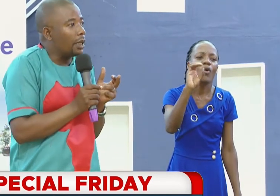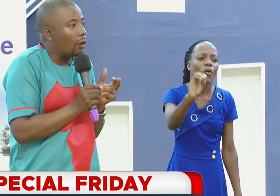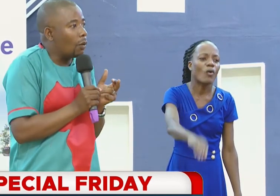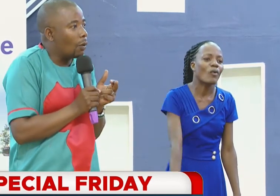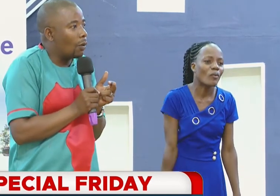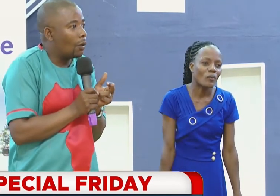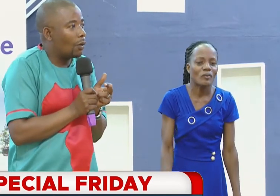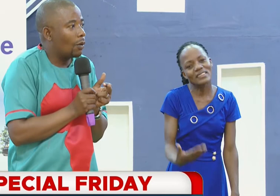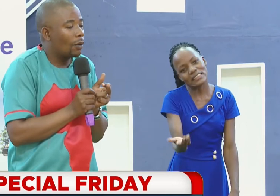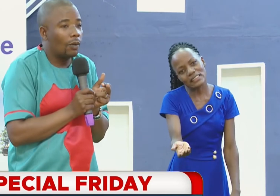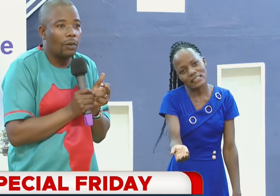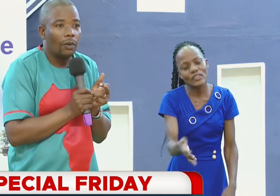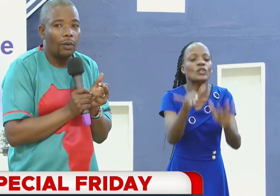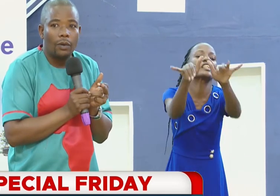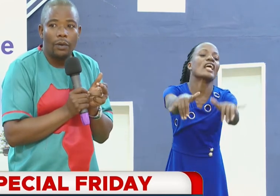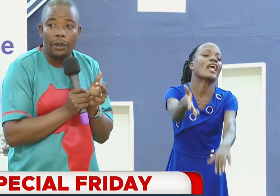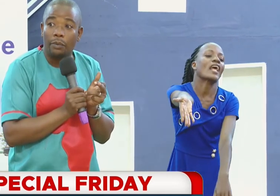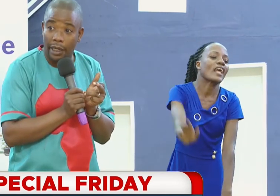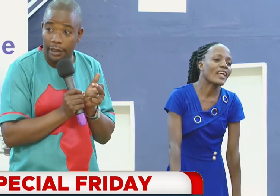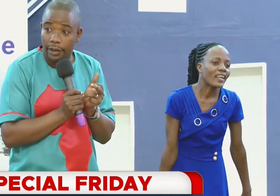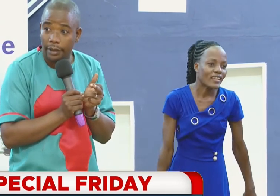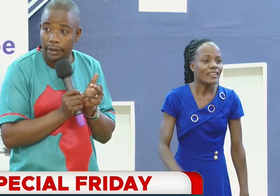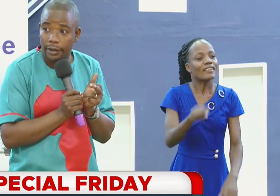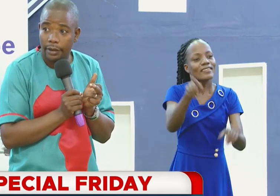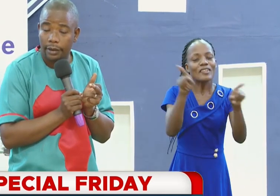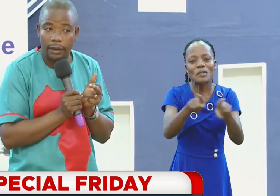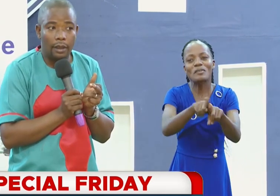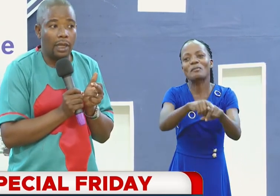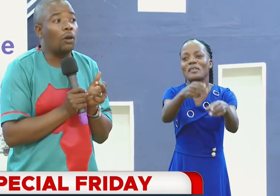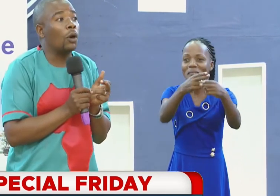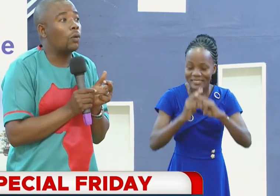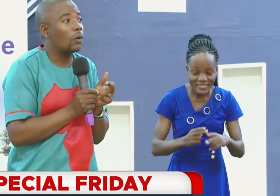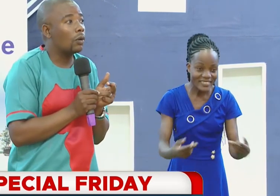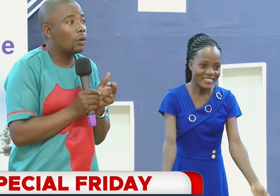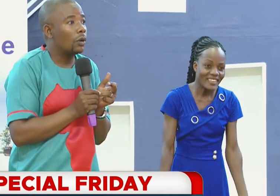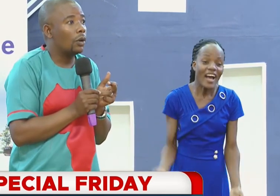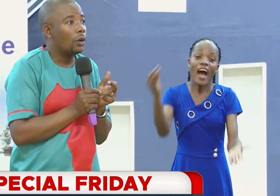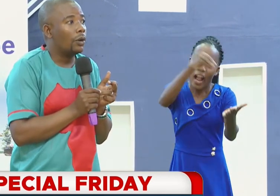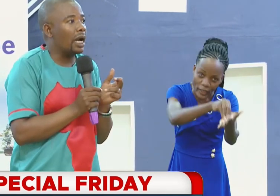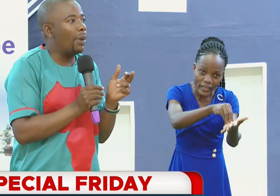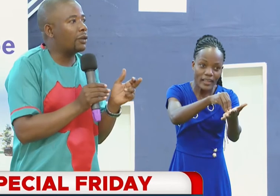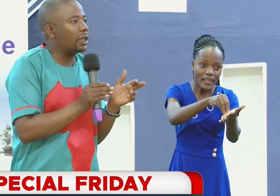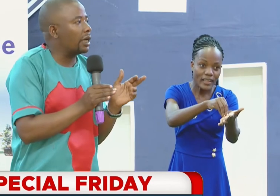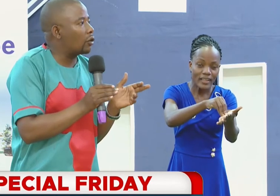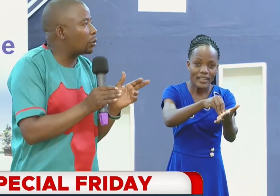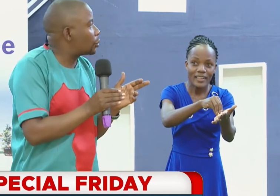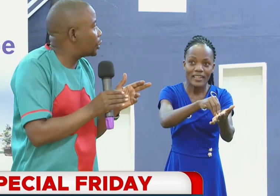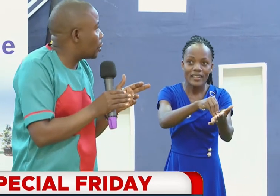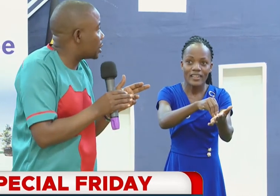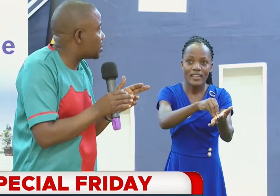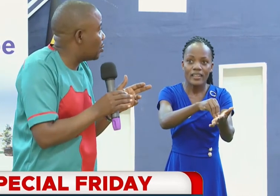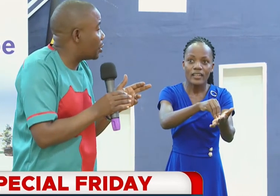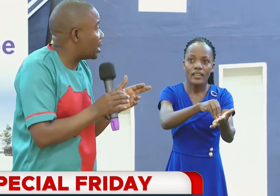Atekako kaberako. He loads the berako. Eryo bbanja. That is a debt. Takomoko. Not only airtime berako. Naga batutereddeko bu